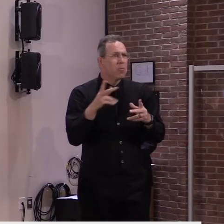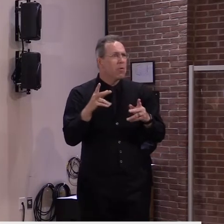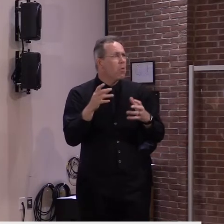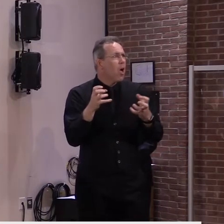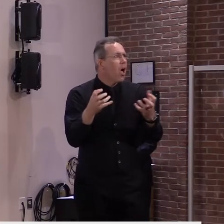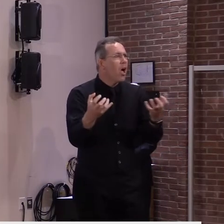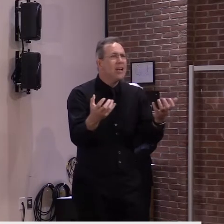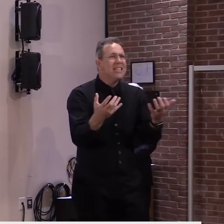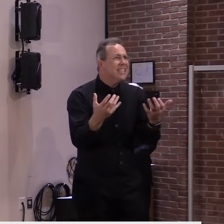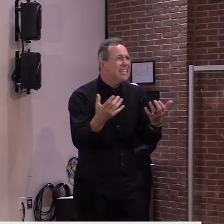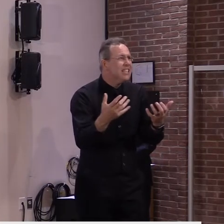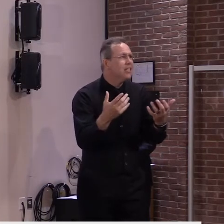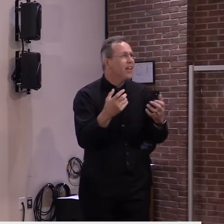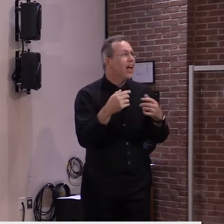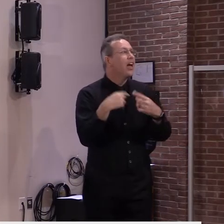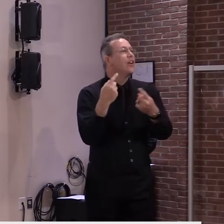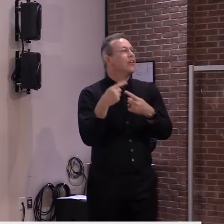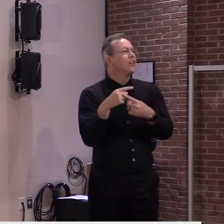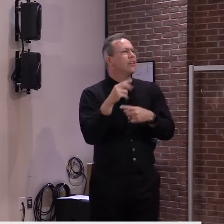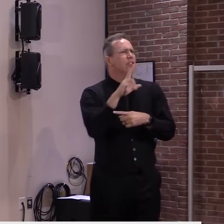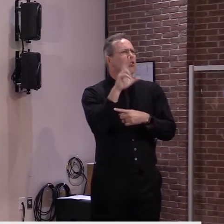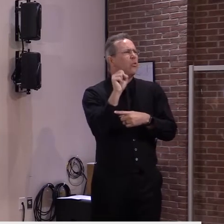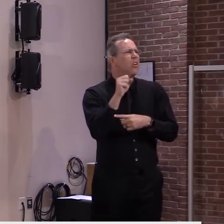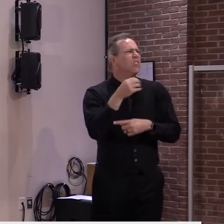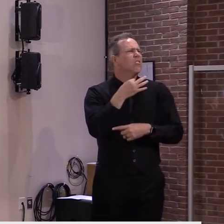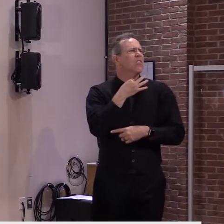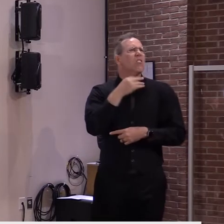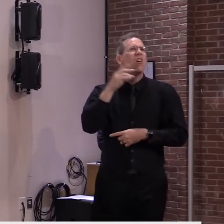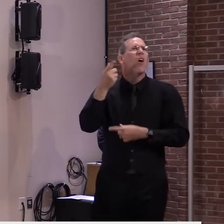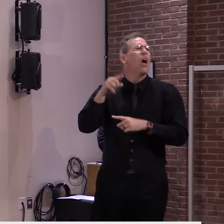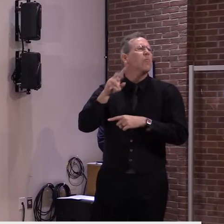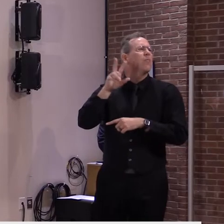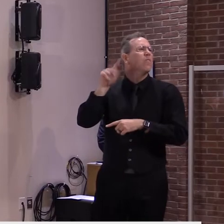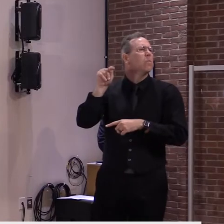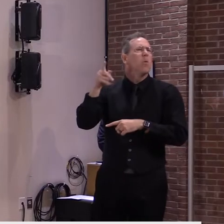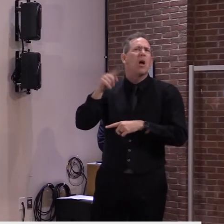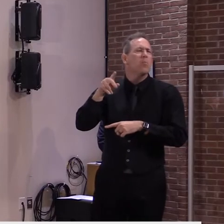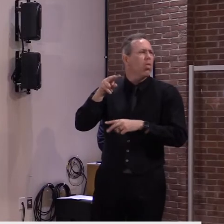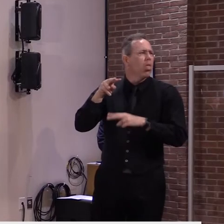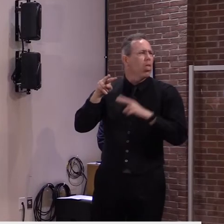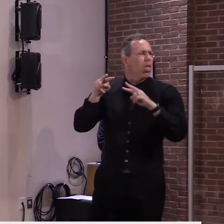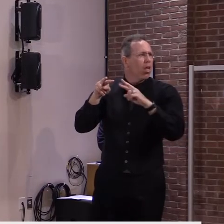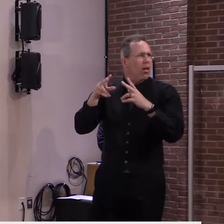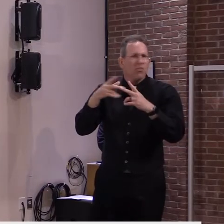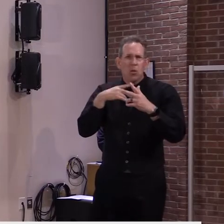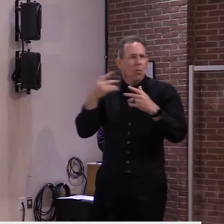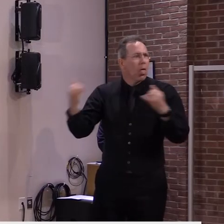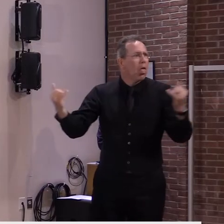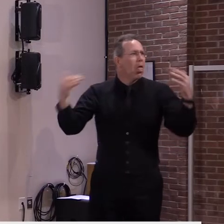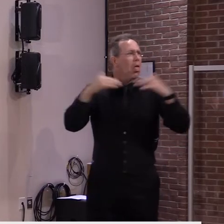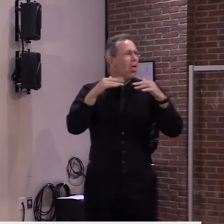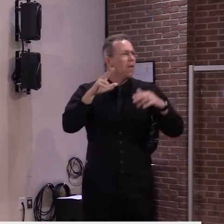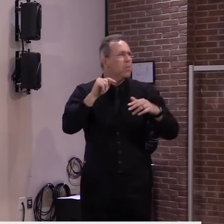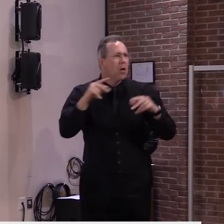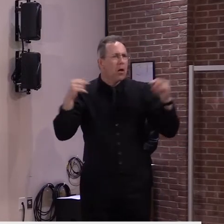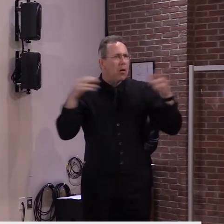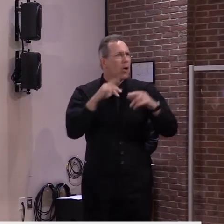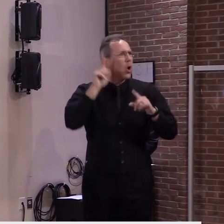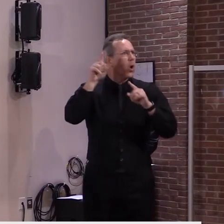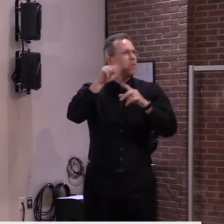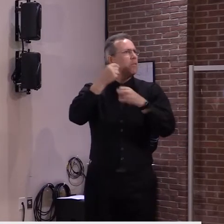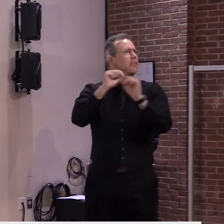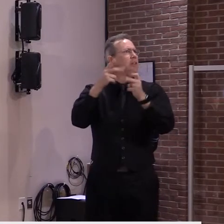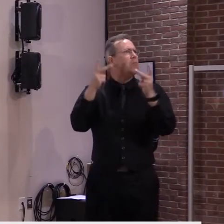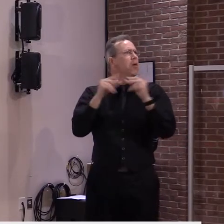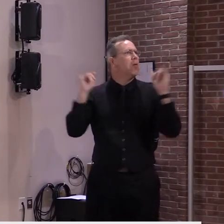of the U.S. will want to come to Vermont. So I believe tourism will do well in Vermont. We're going